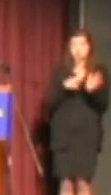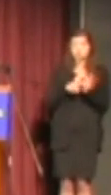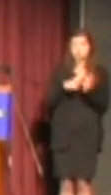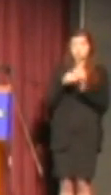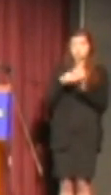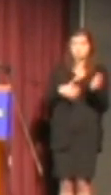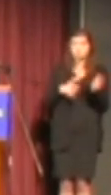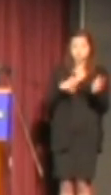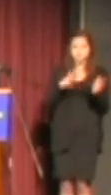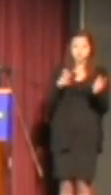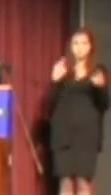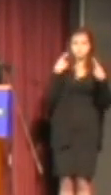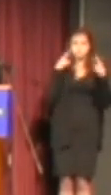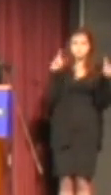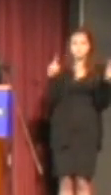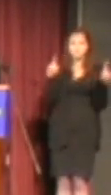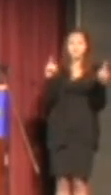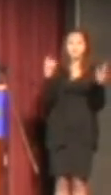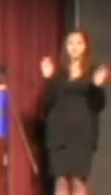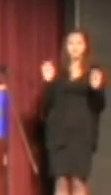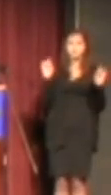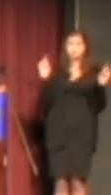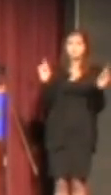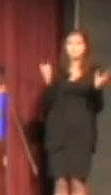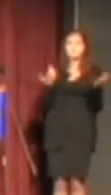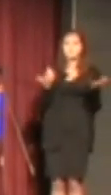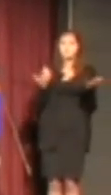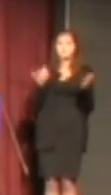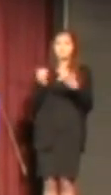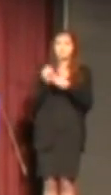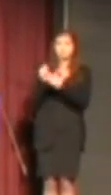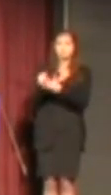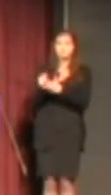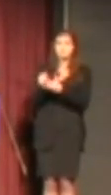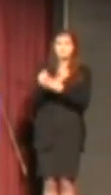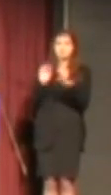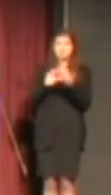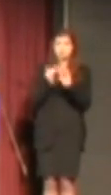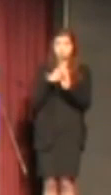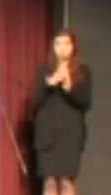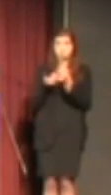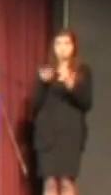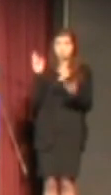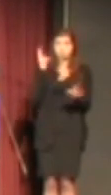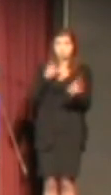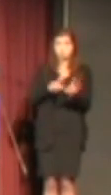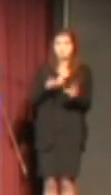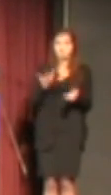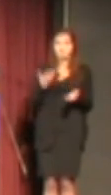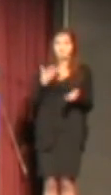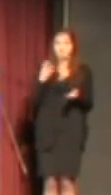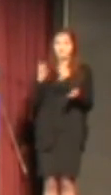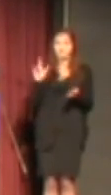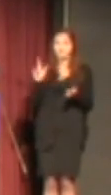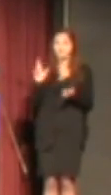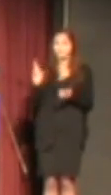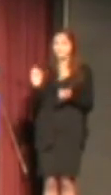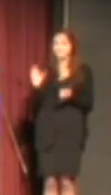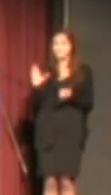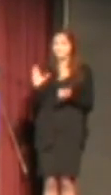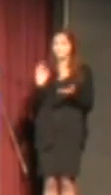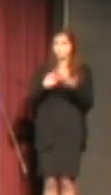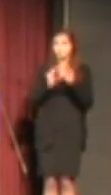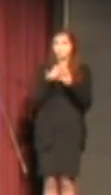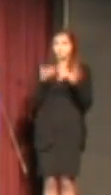for achievements in the areas of scholarship, leadership, citizenship, participation in LRSC and